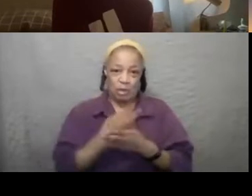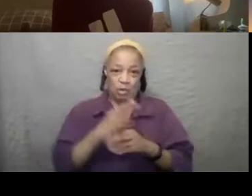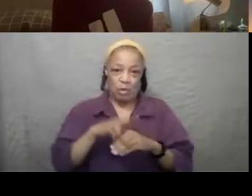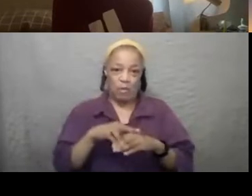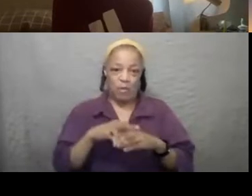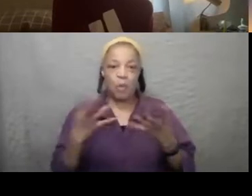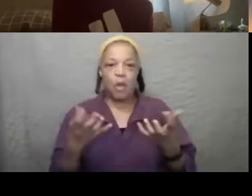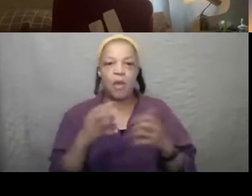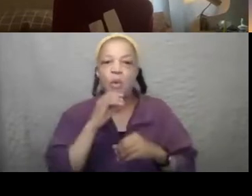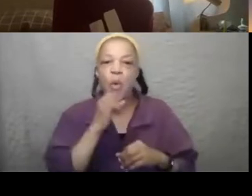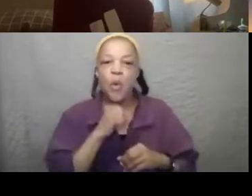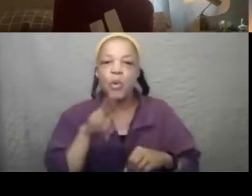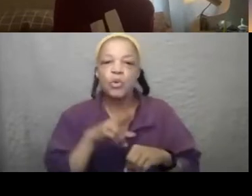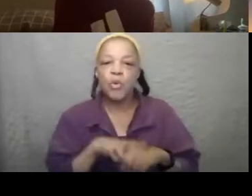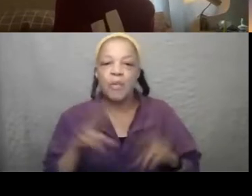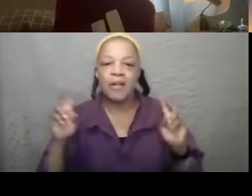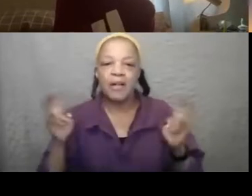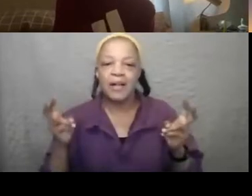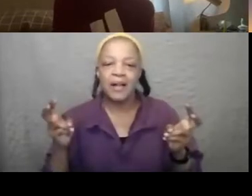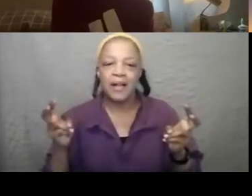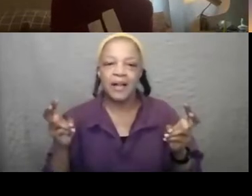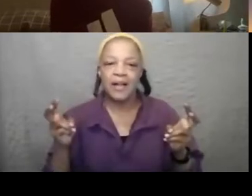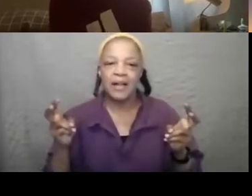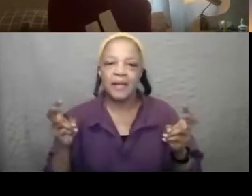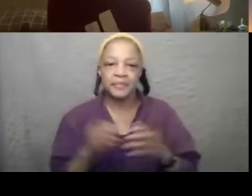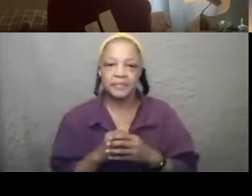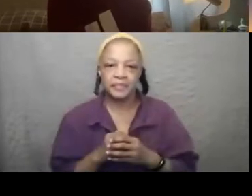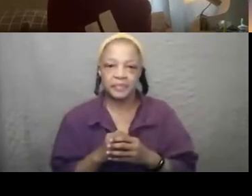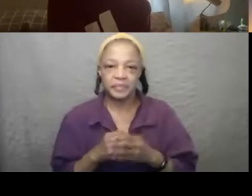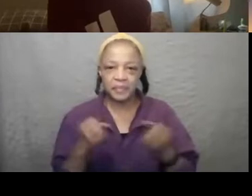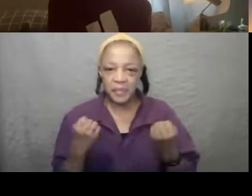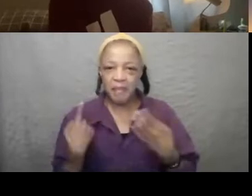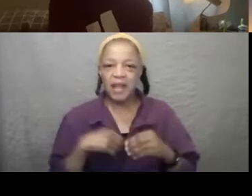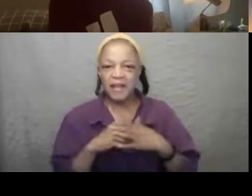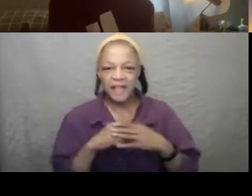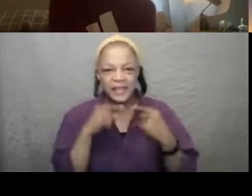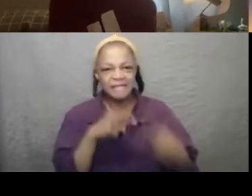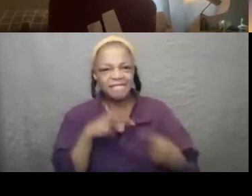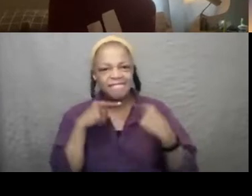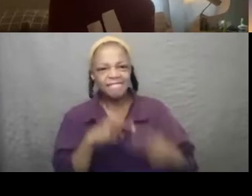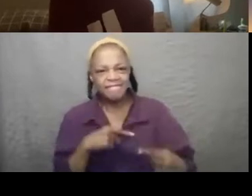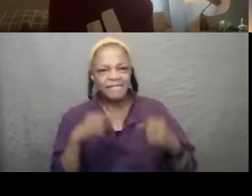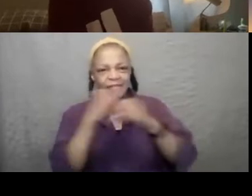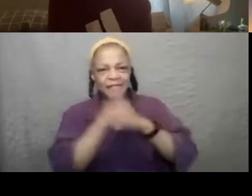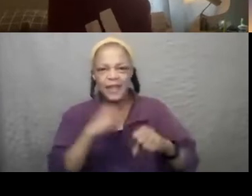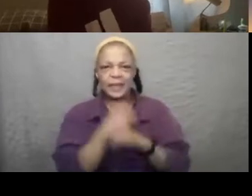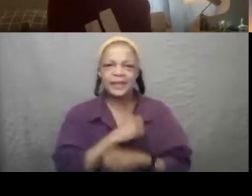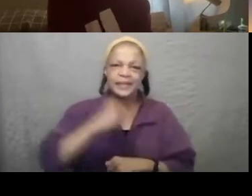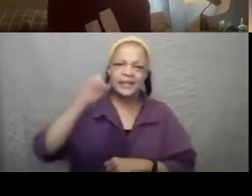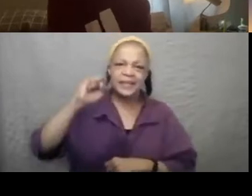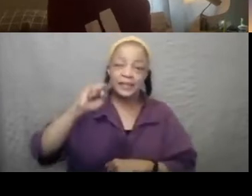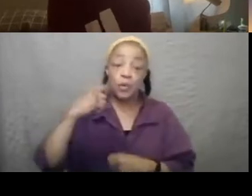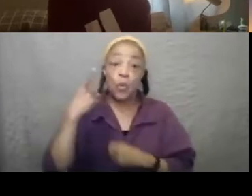And a lot of us are fighting. It's like, no, you know, you can't have given us a year and a